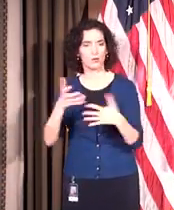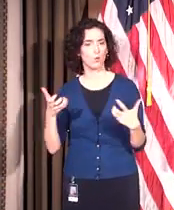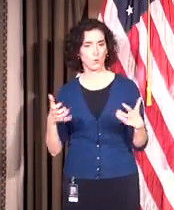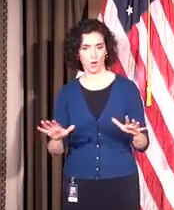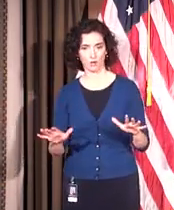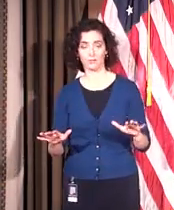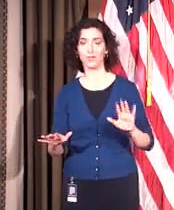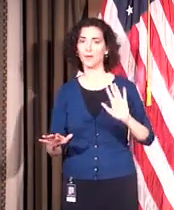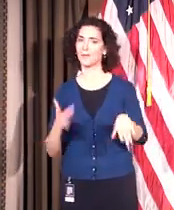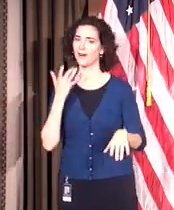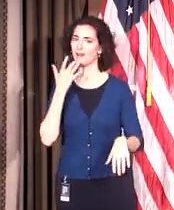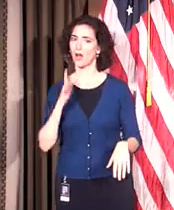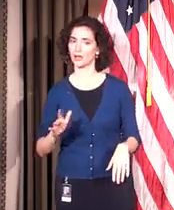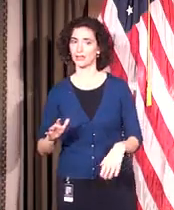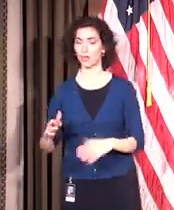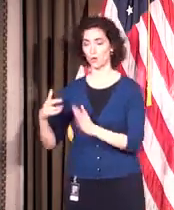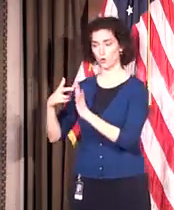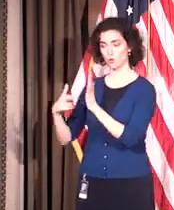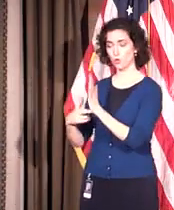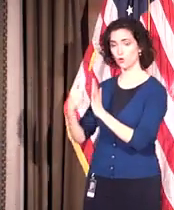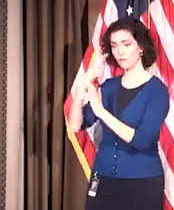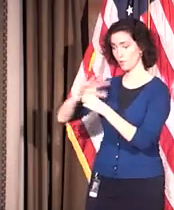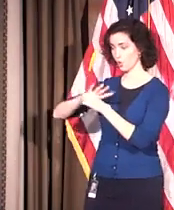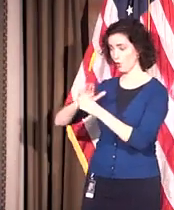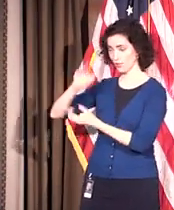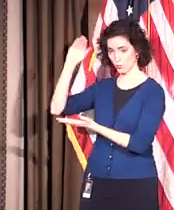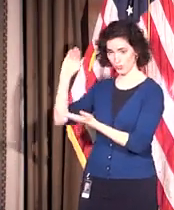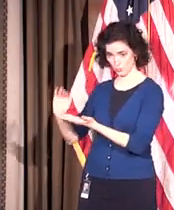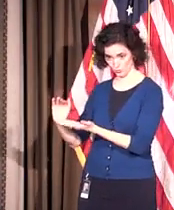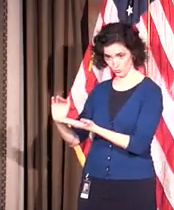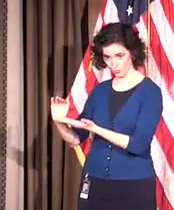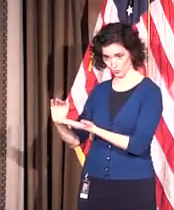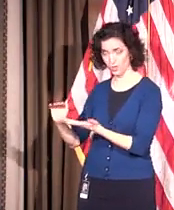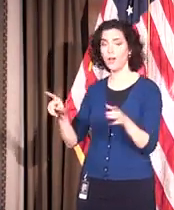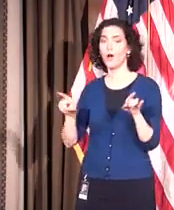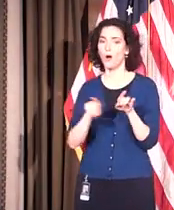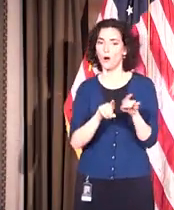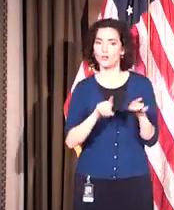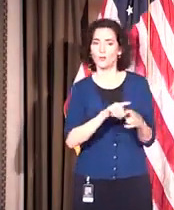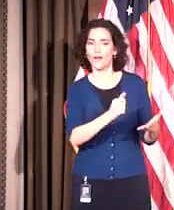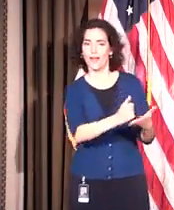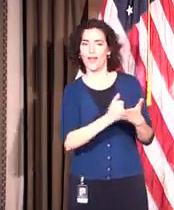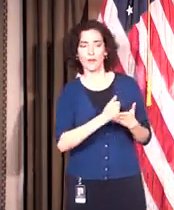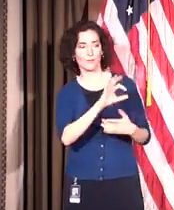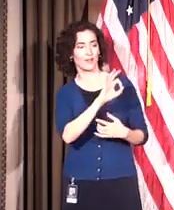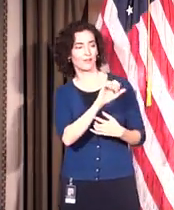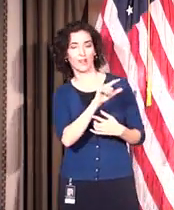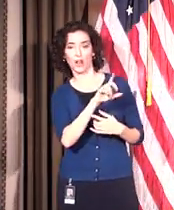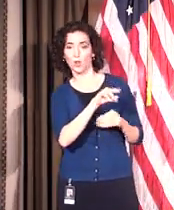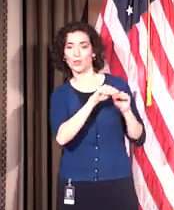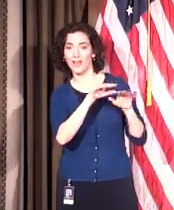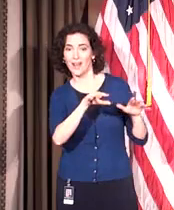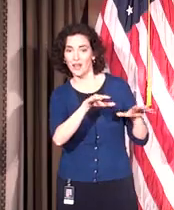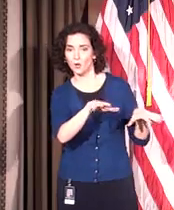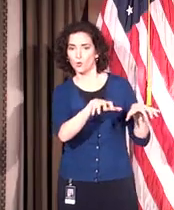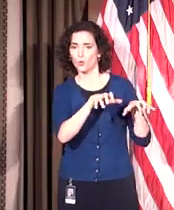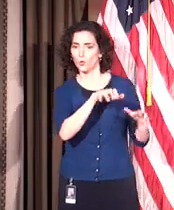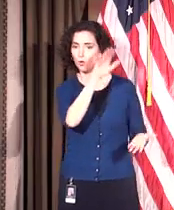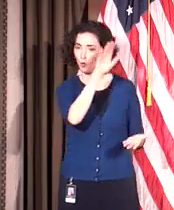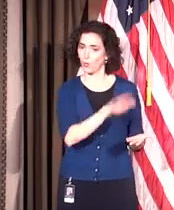mitigation measures that work to reduce the transmission of COVID also work to reduce the transmission of the